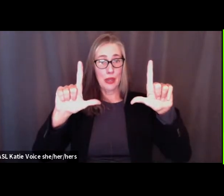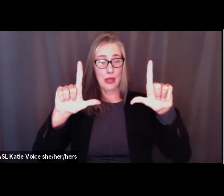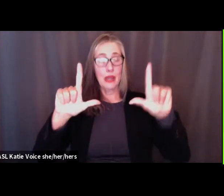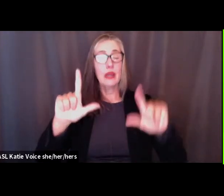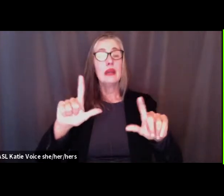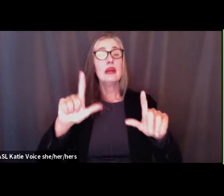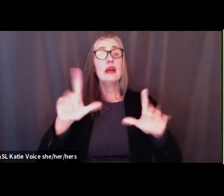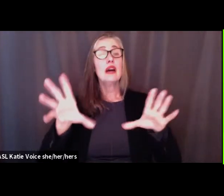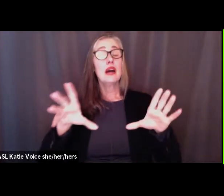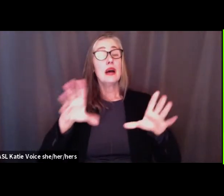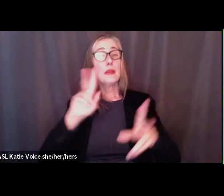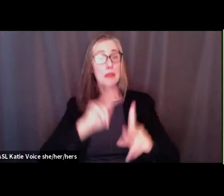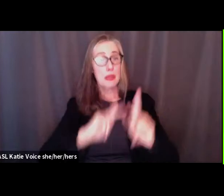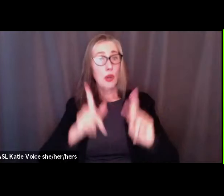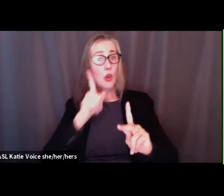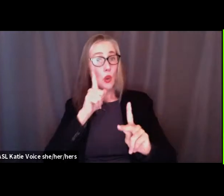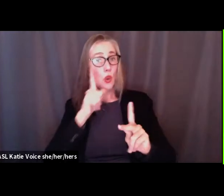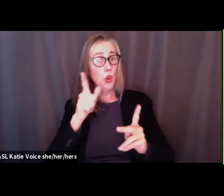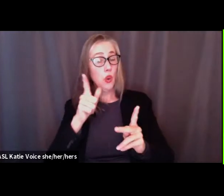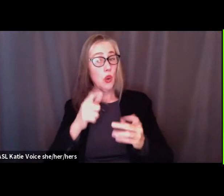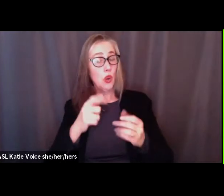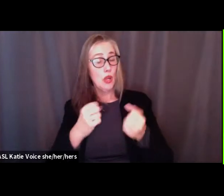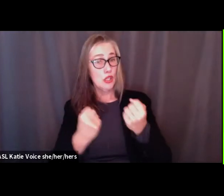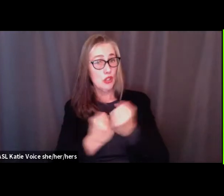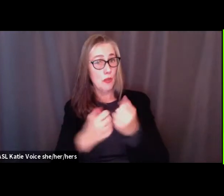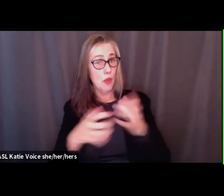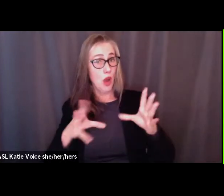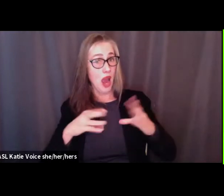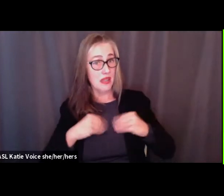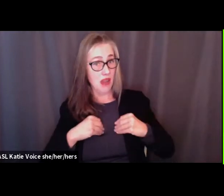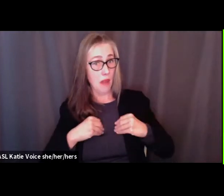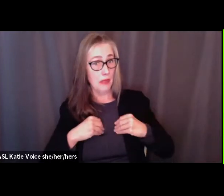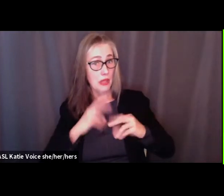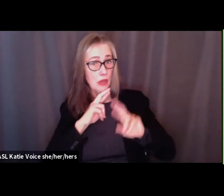adopting the report will be a yay. Nay will be not adopting it.